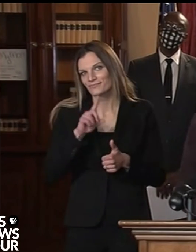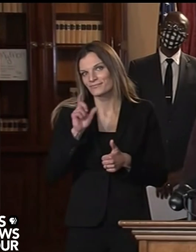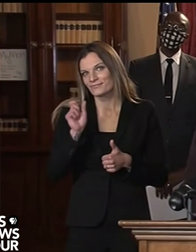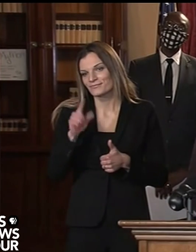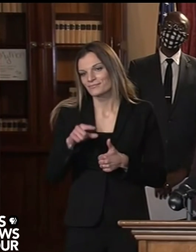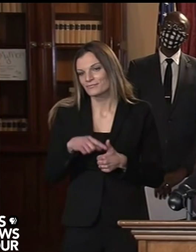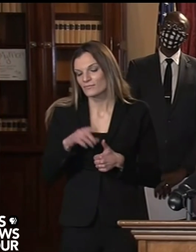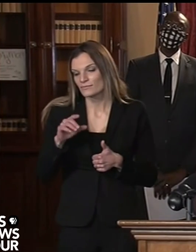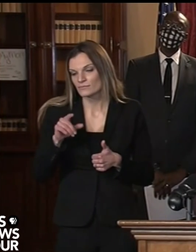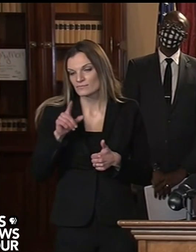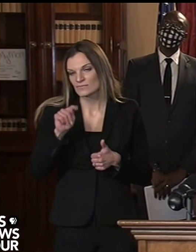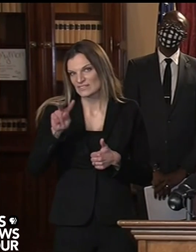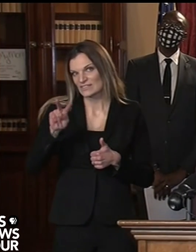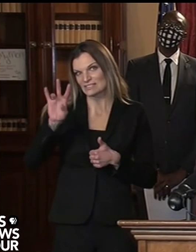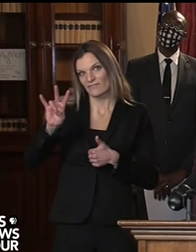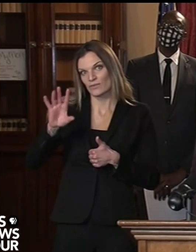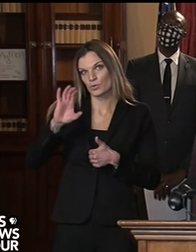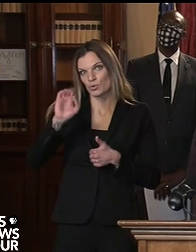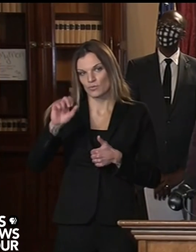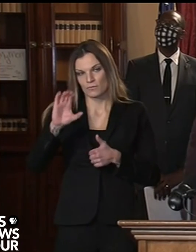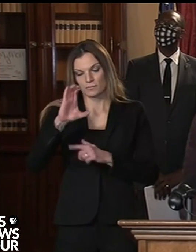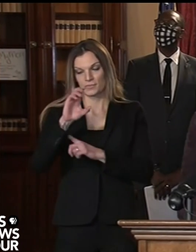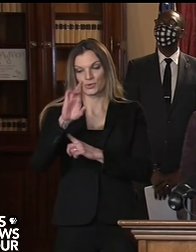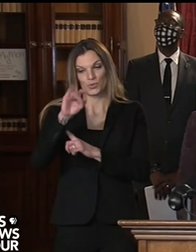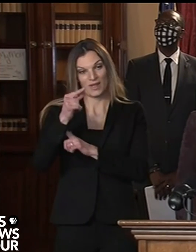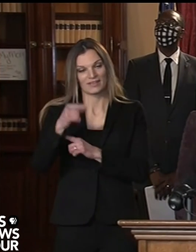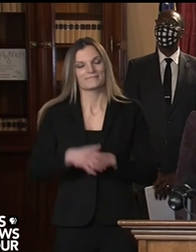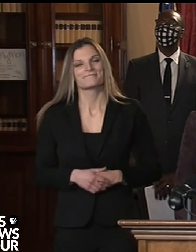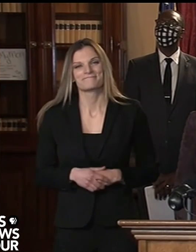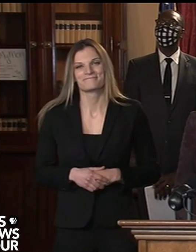Kim Craig with TV7.